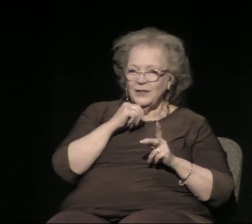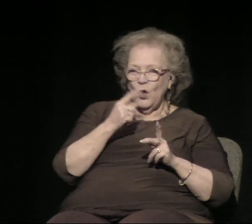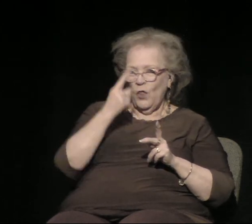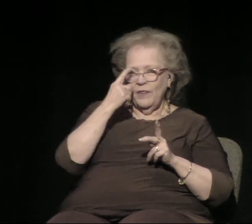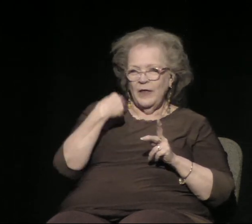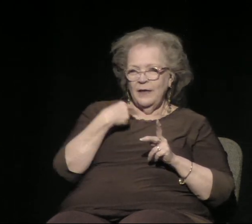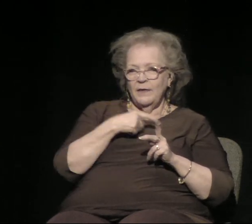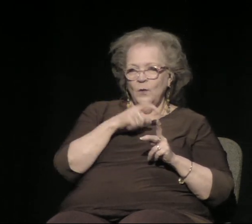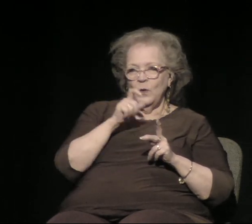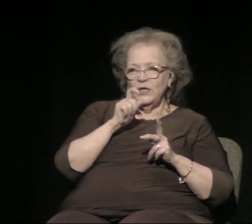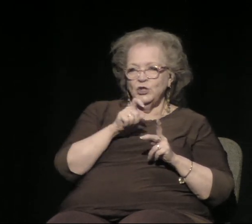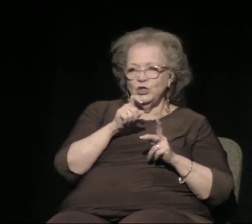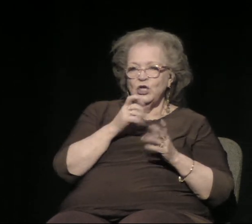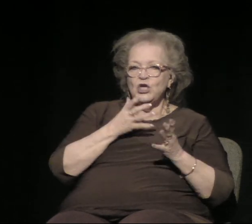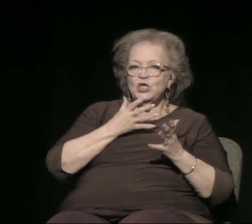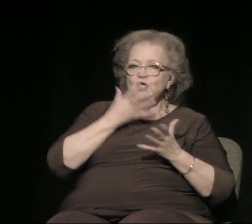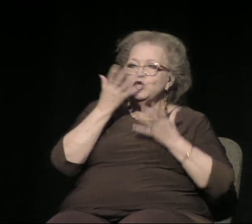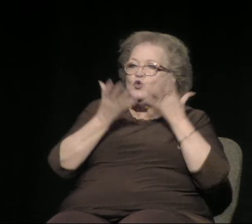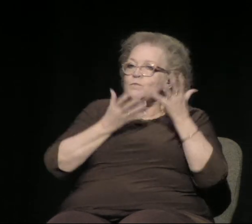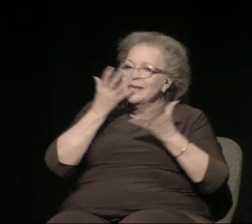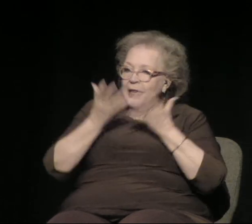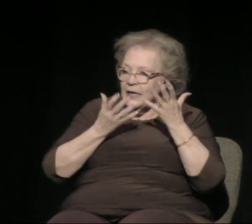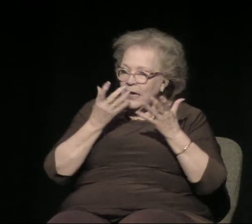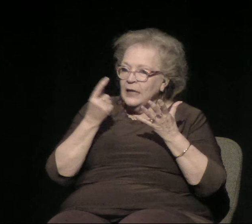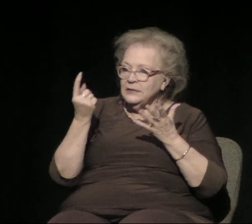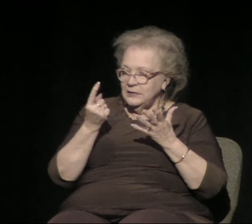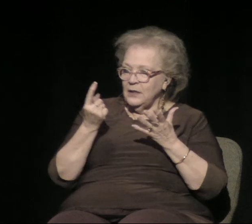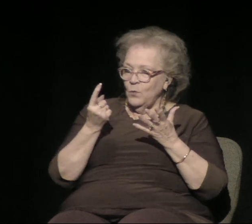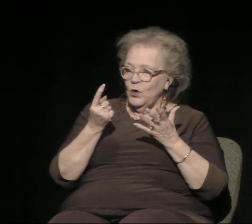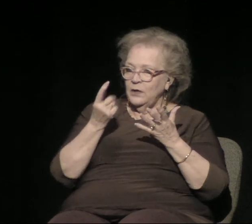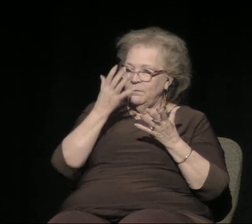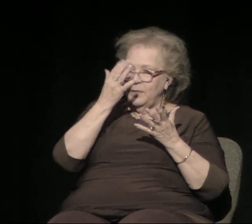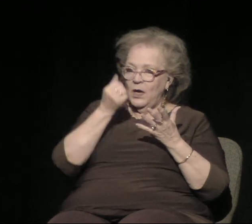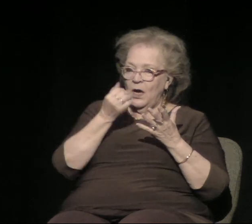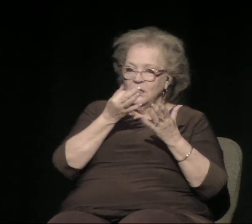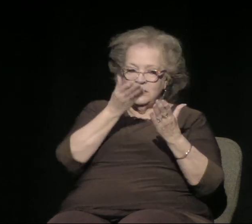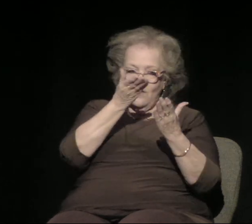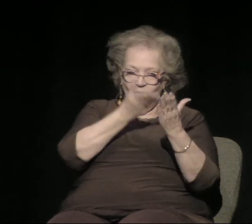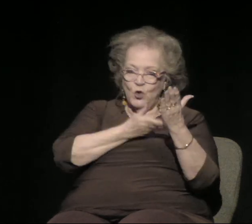should humiliate someone because of who they are